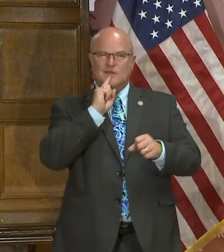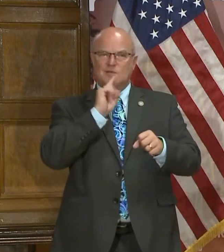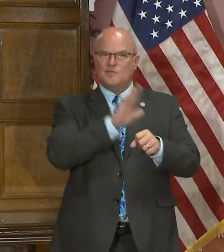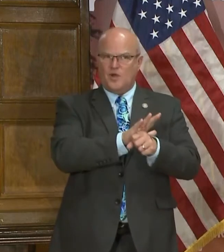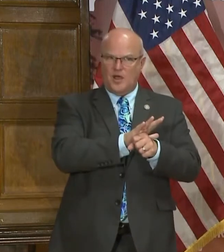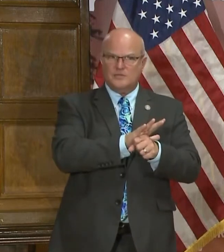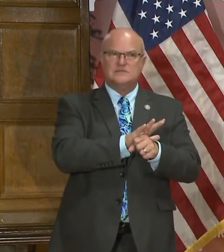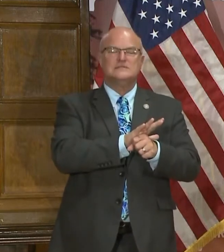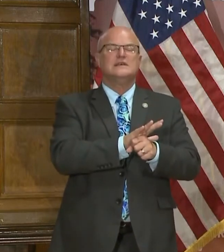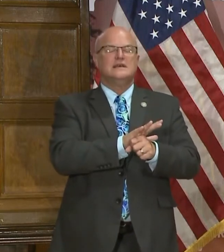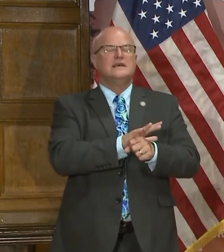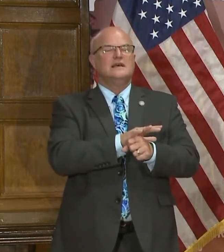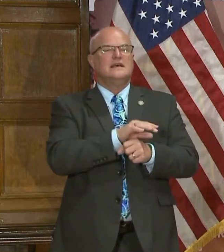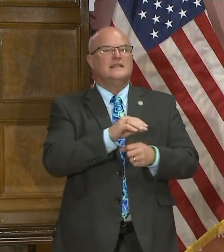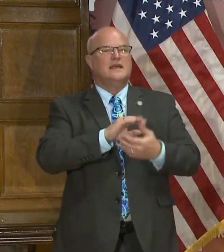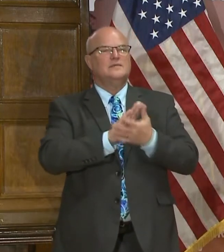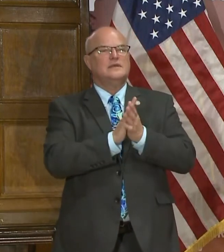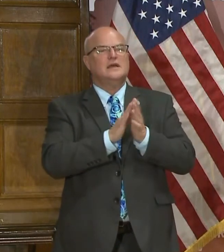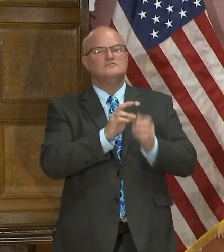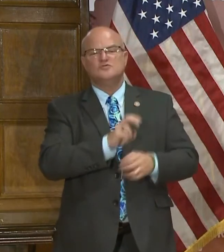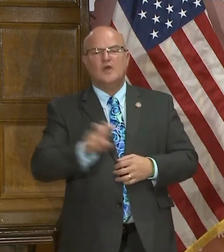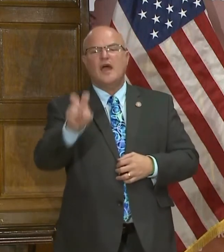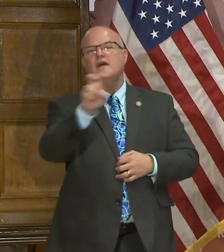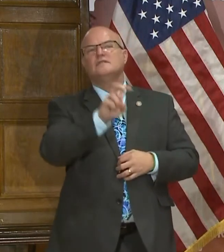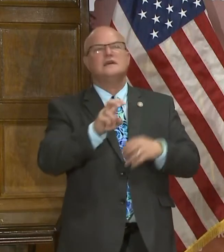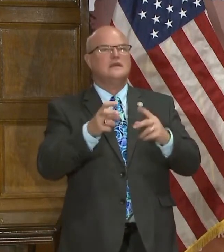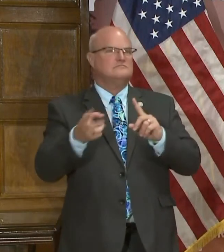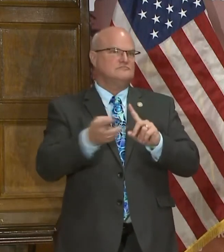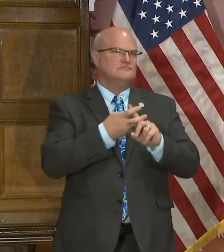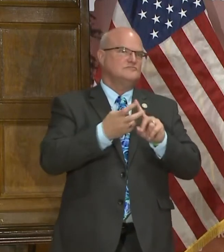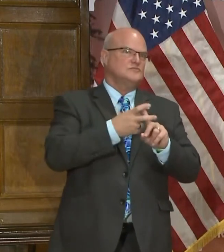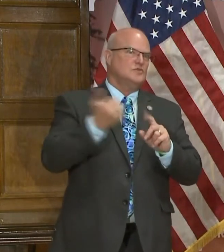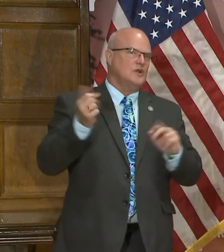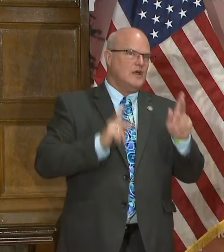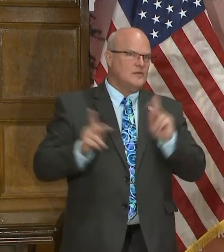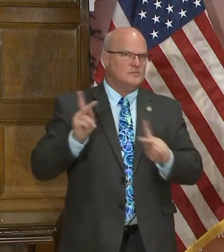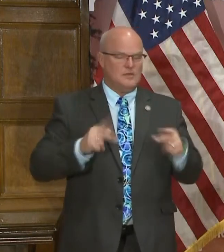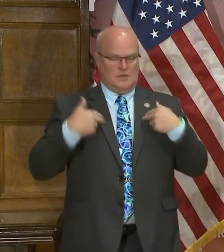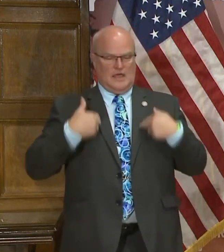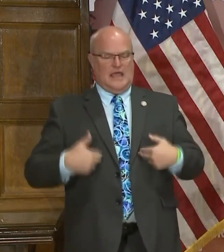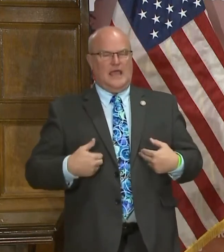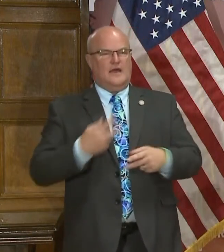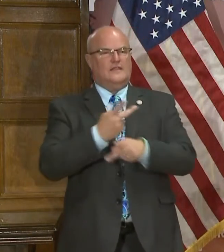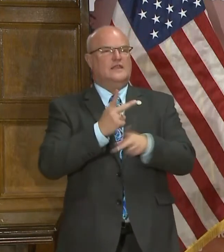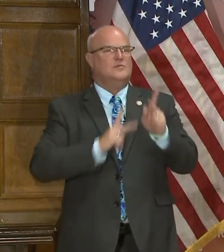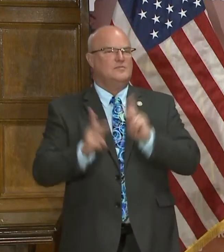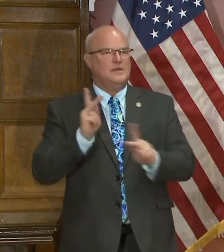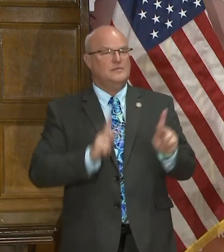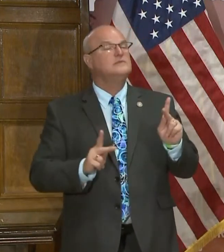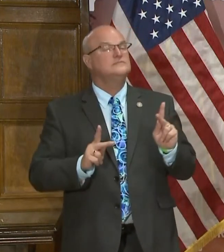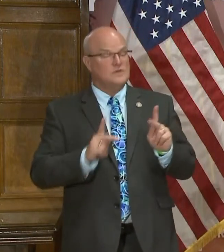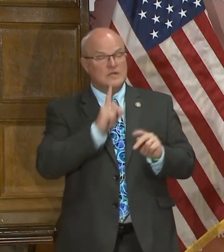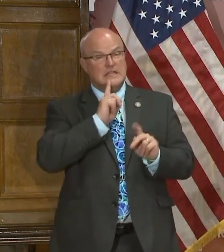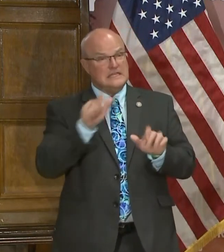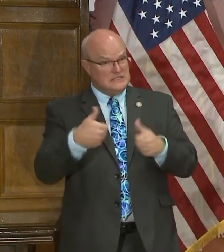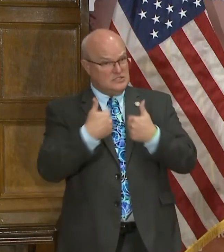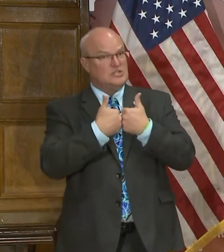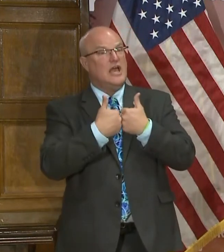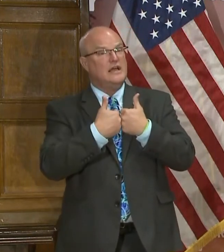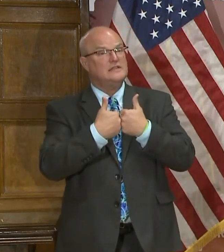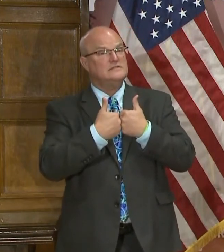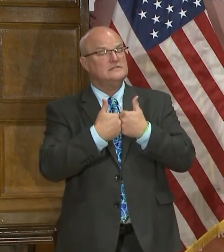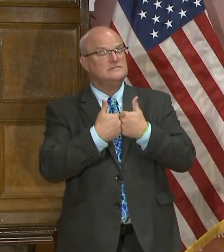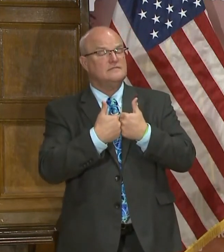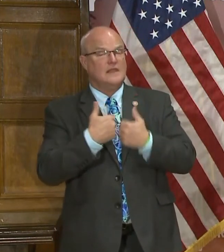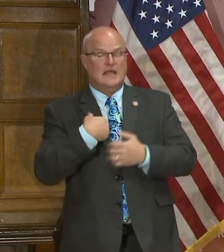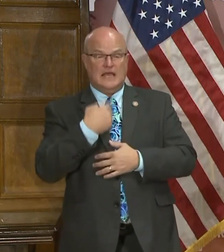promised, they become traveling, and we have to recruit others, healthcare professionals. And so it is a challenge. All